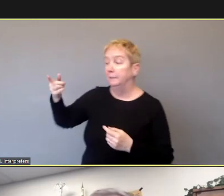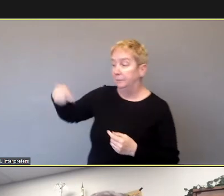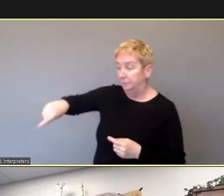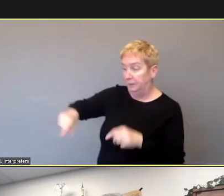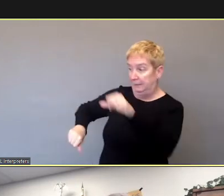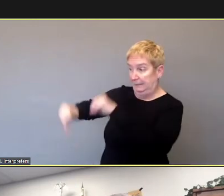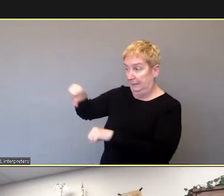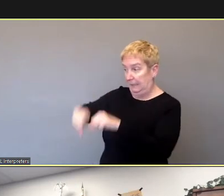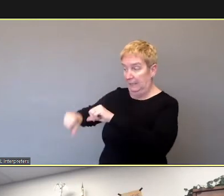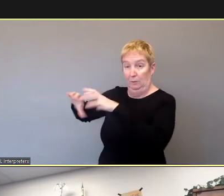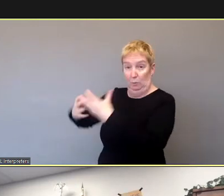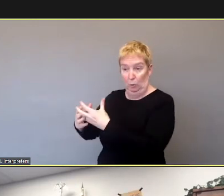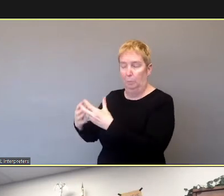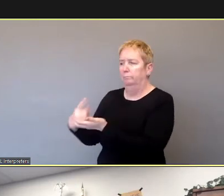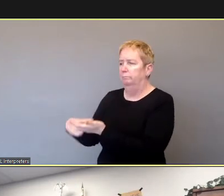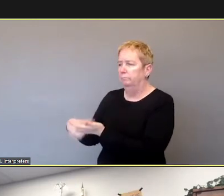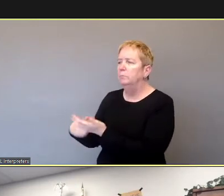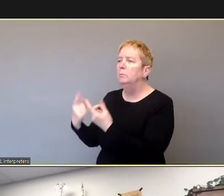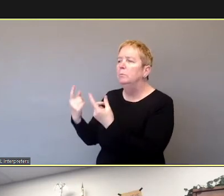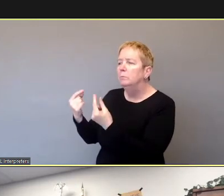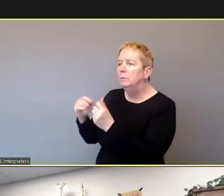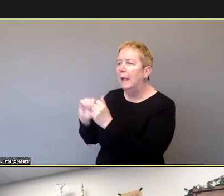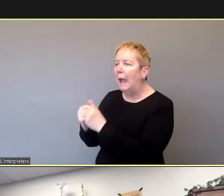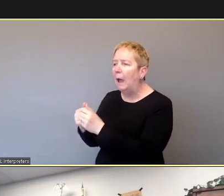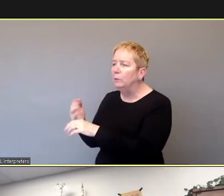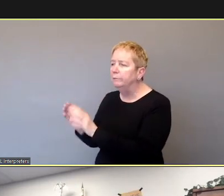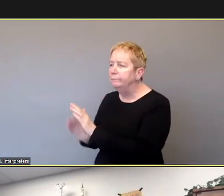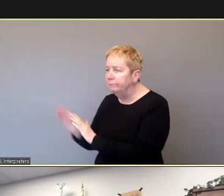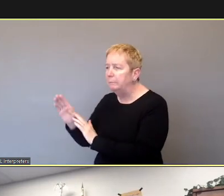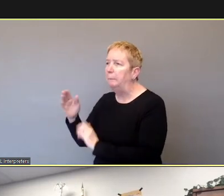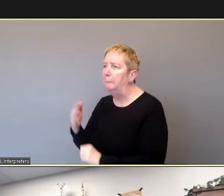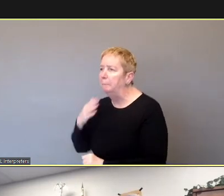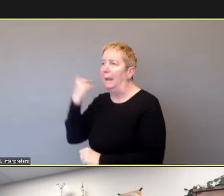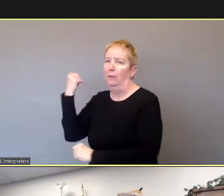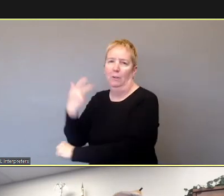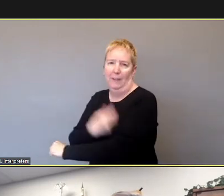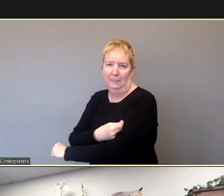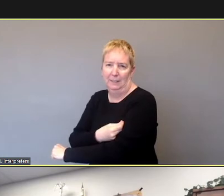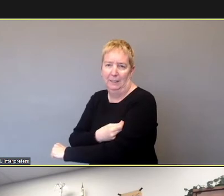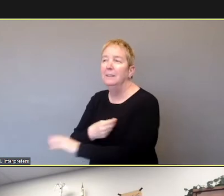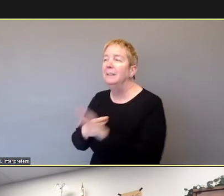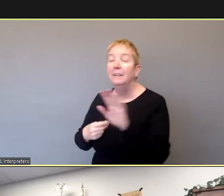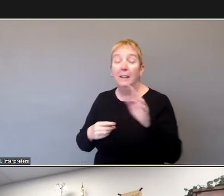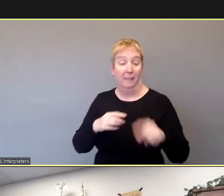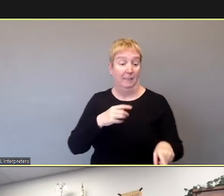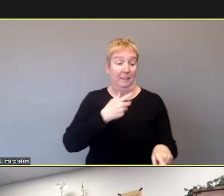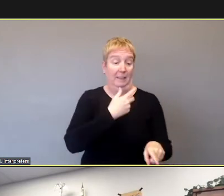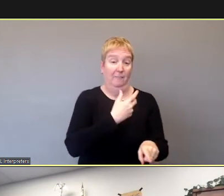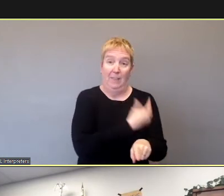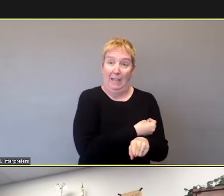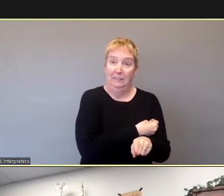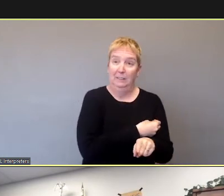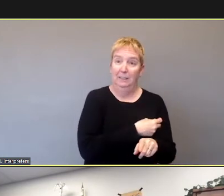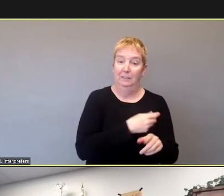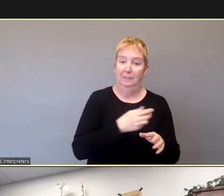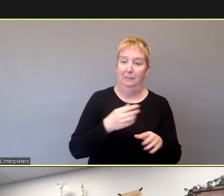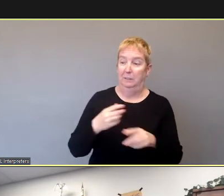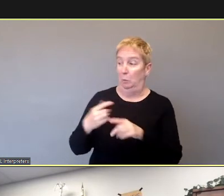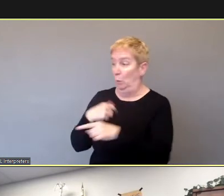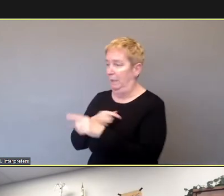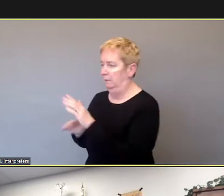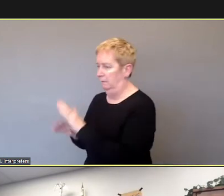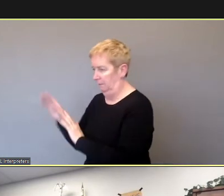accident that the virus mutates in a way to avoid the vaccine, right? Because if a vaccine